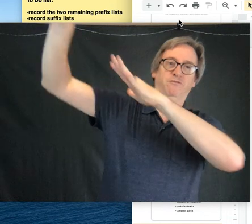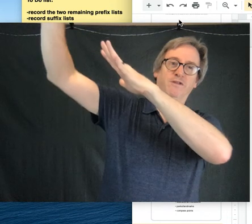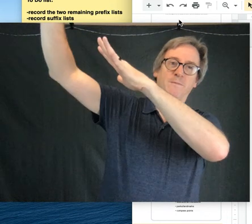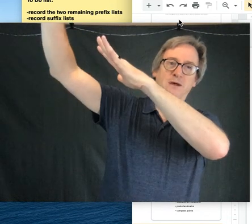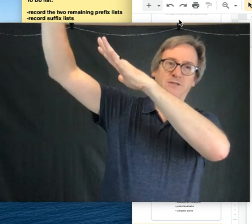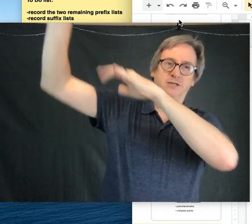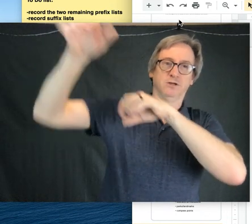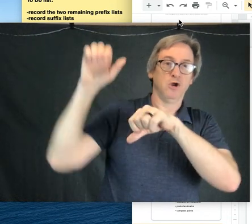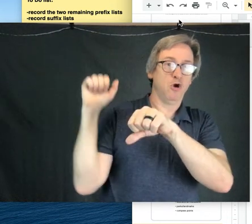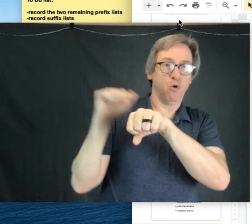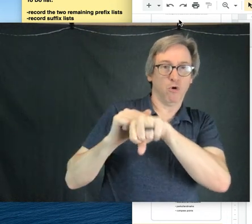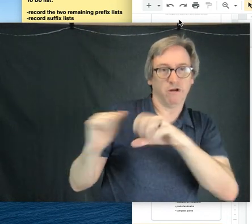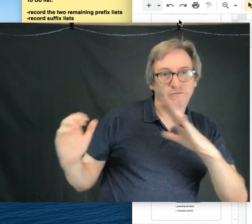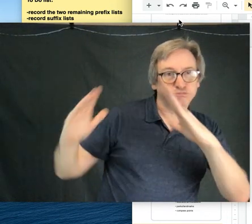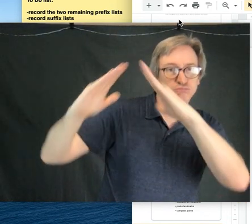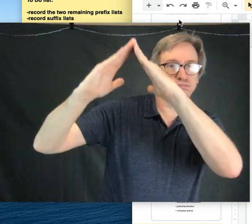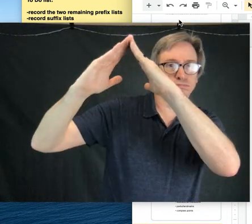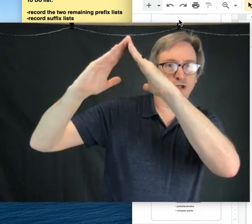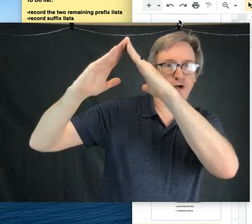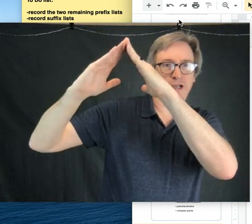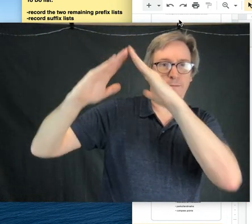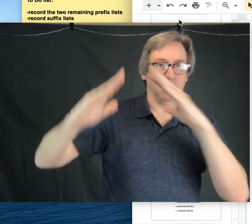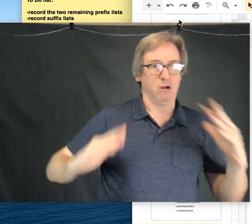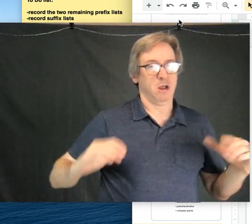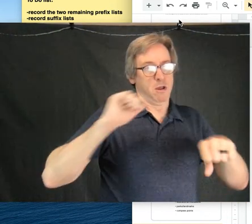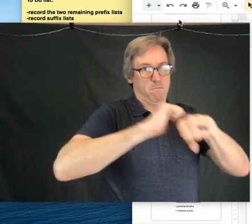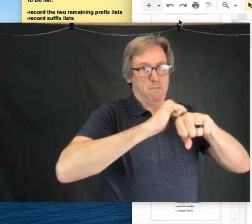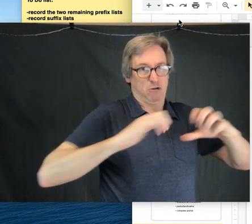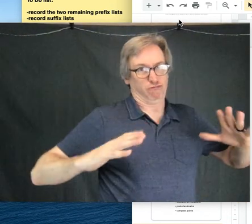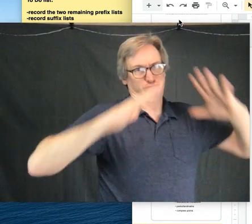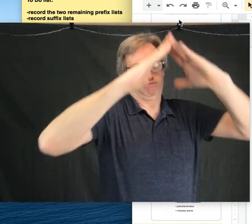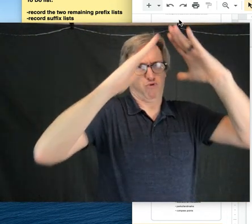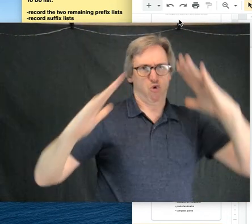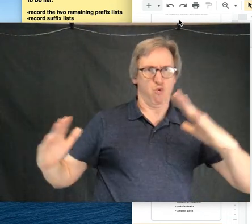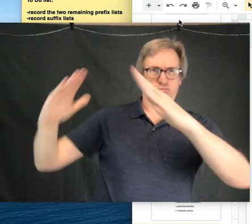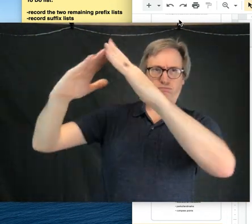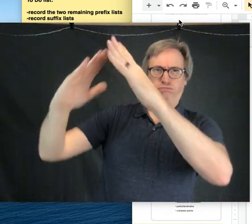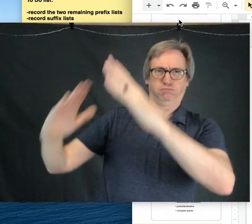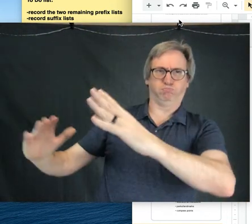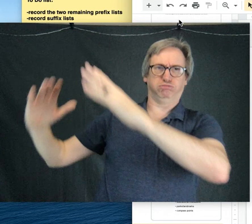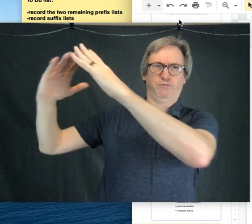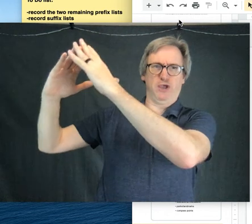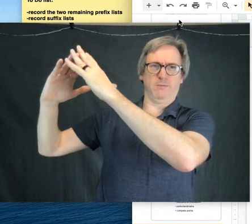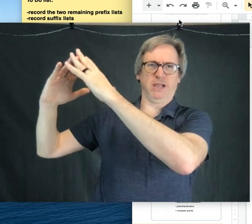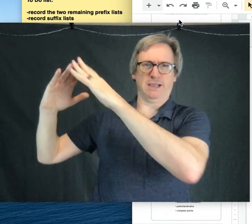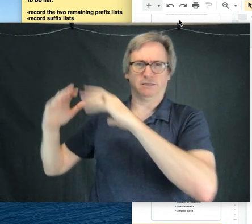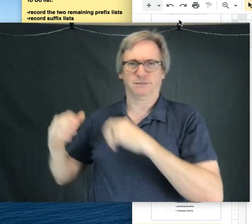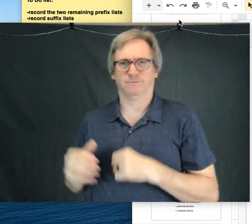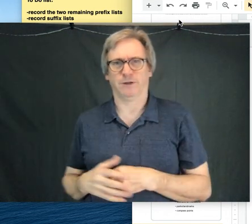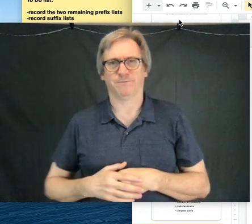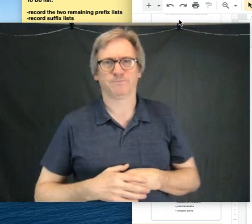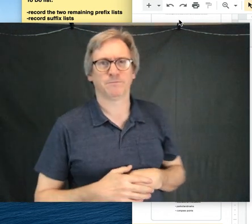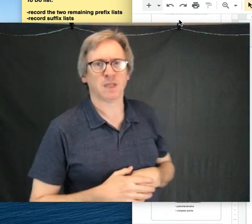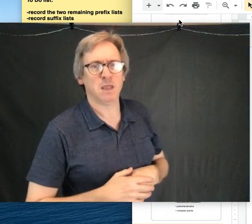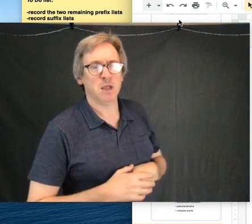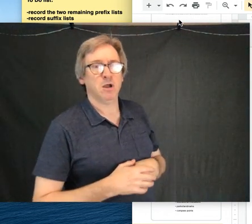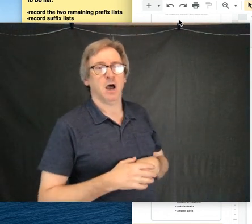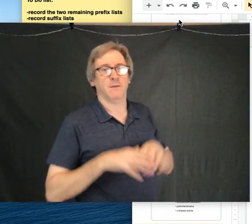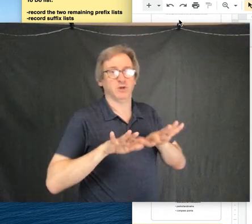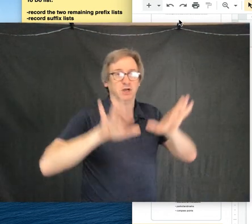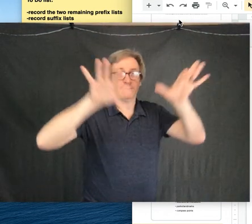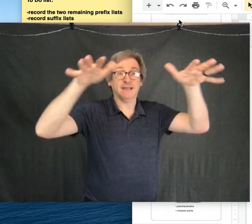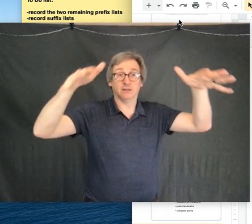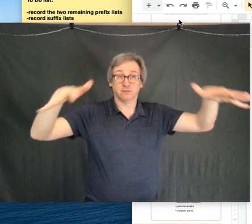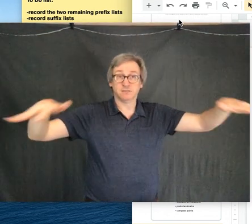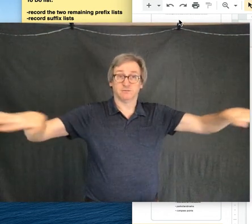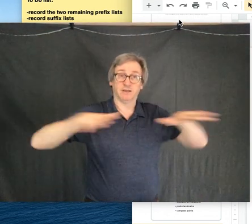If you're at the foot of a mountain, or if you're talking about mountain, boom, boom, the Himalayas.